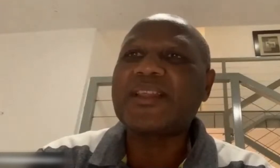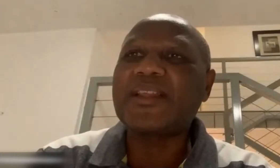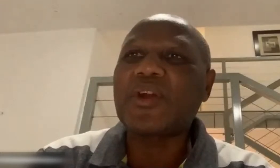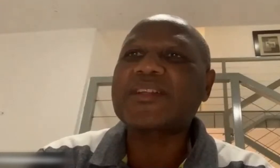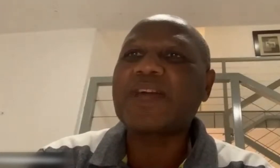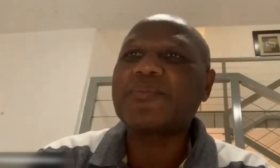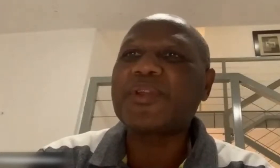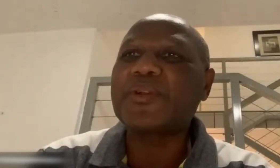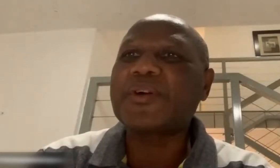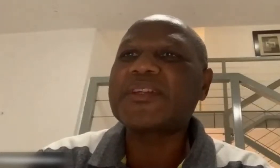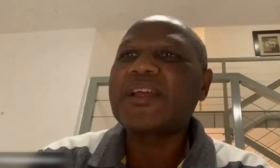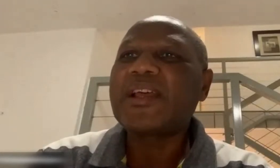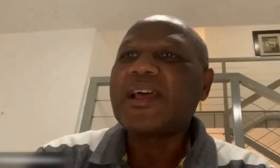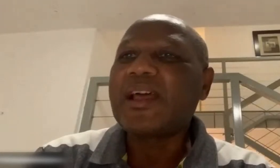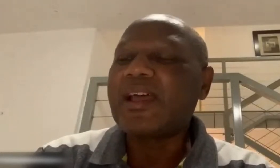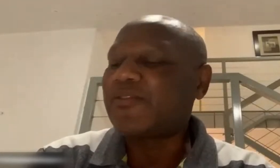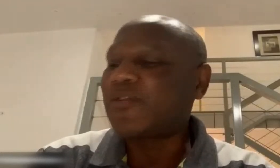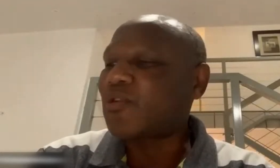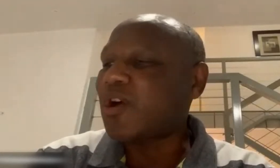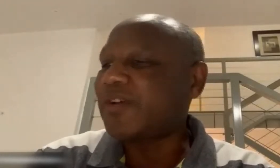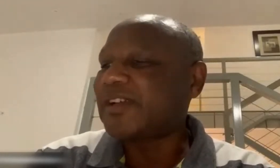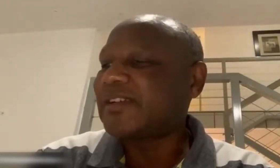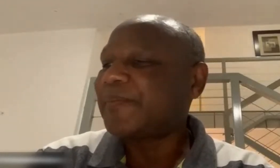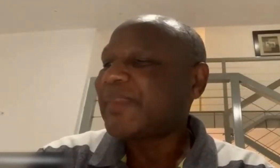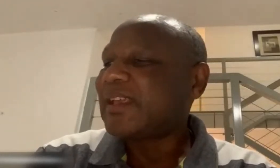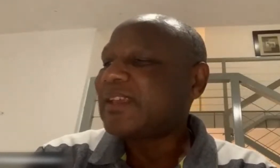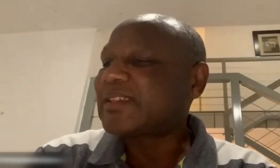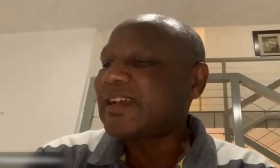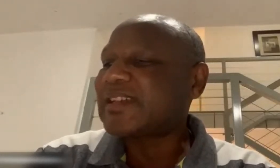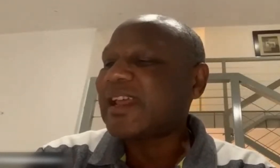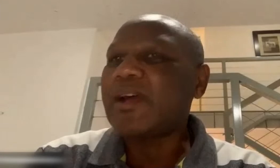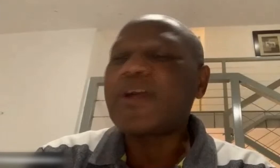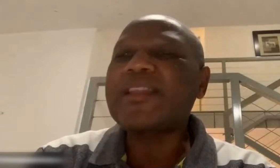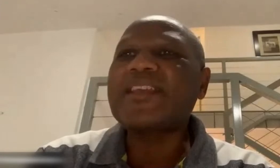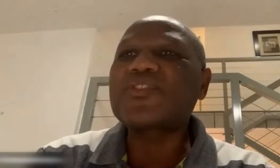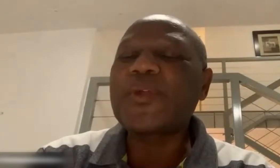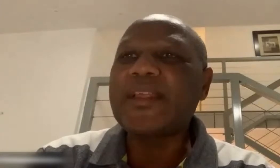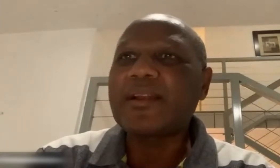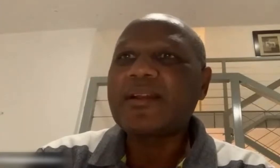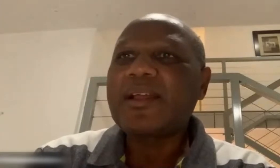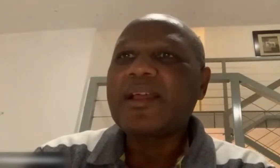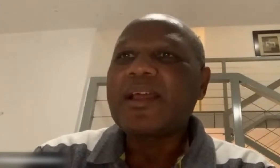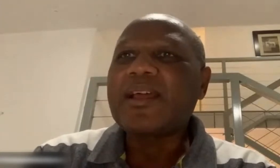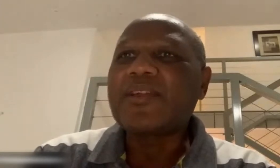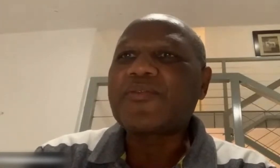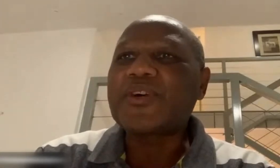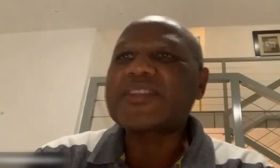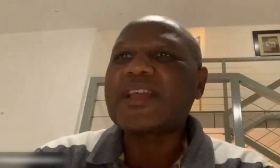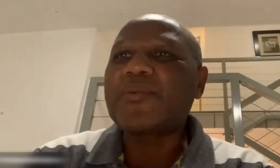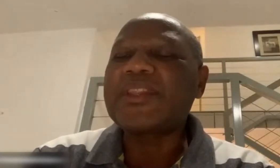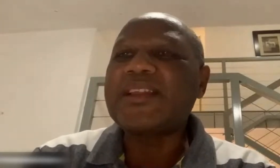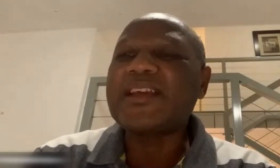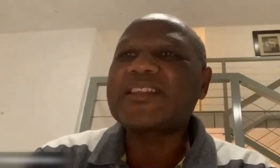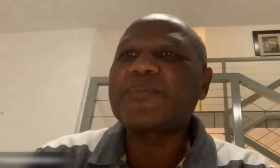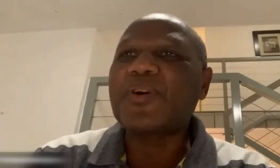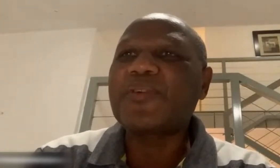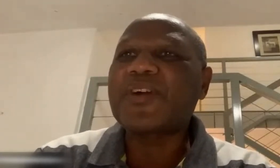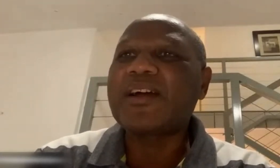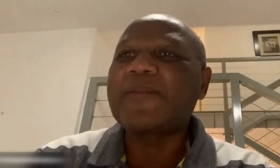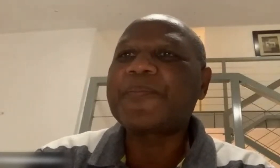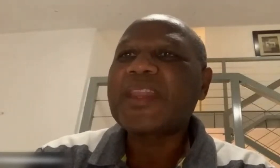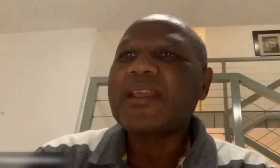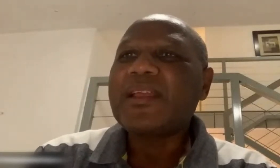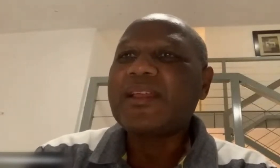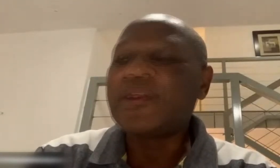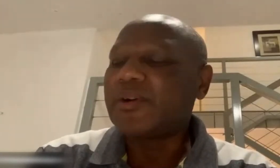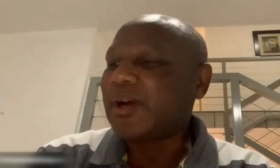the lockdown period for COVID is that where there's will, and of course with the leadership of